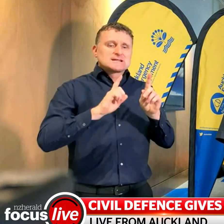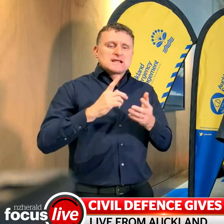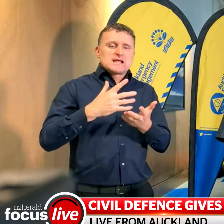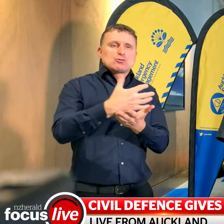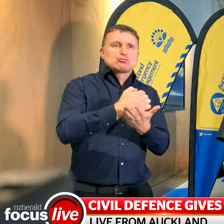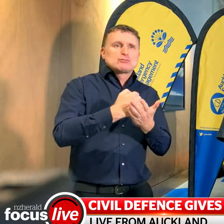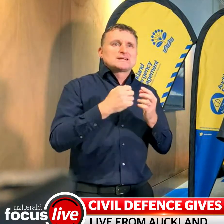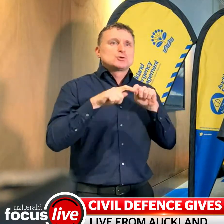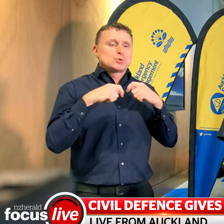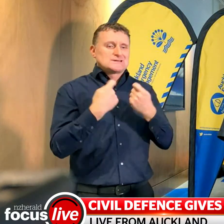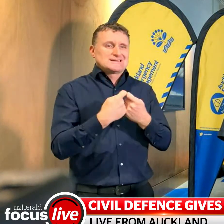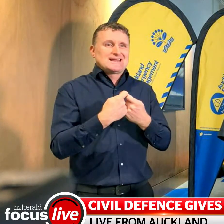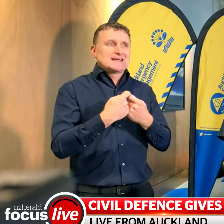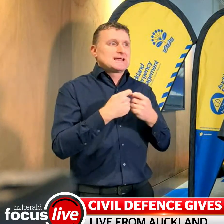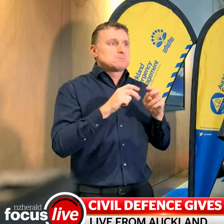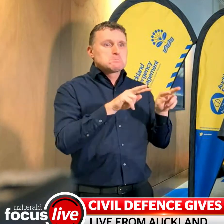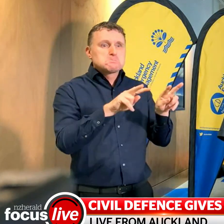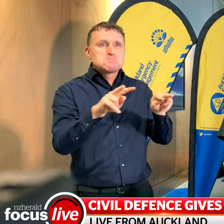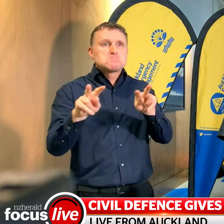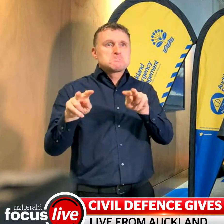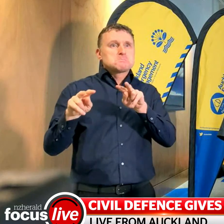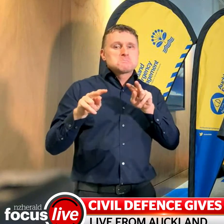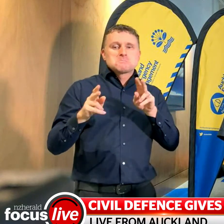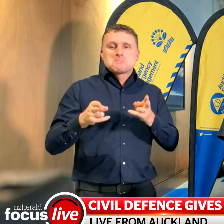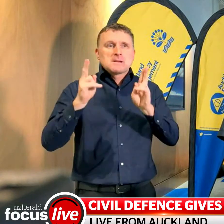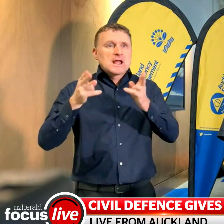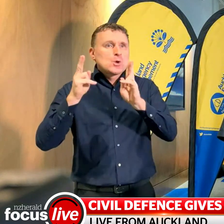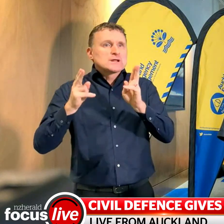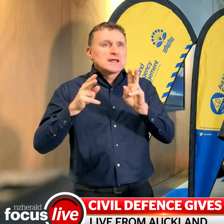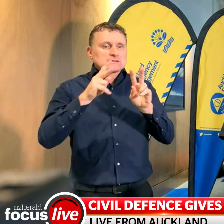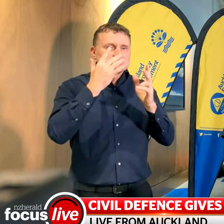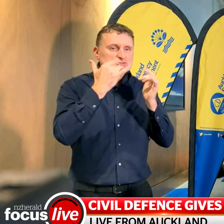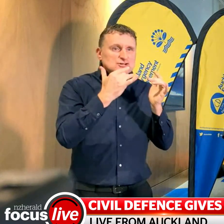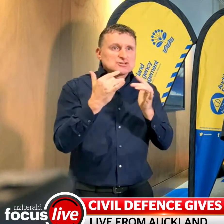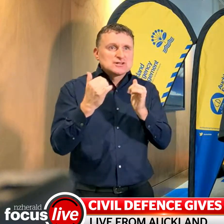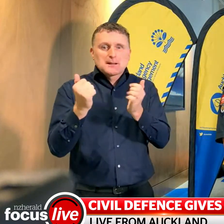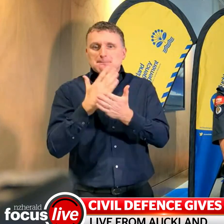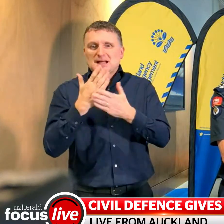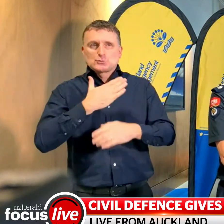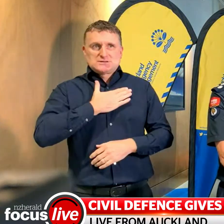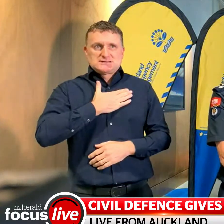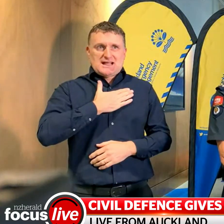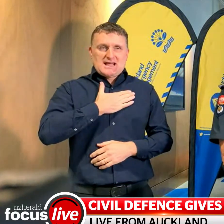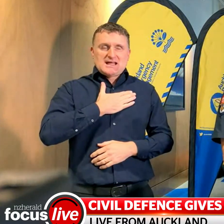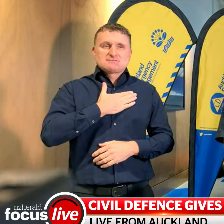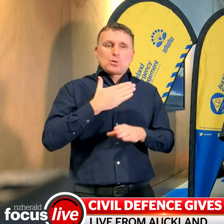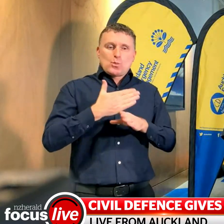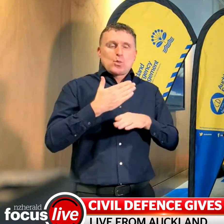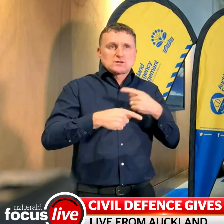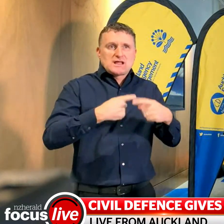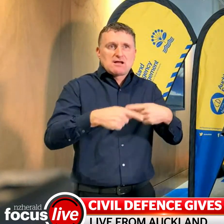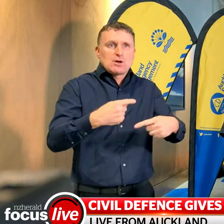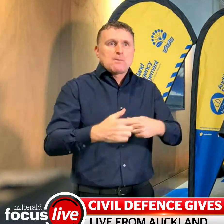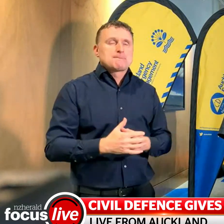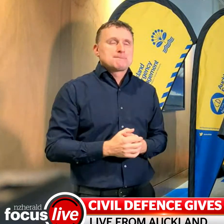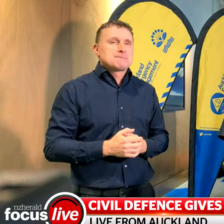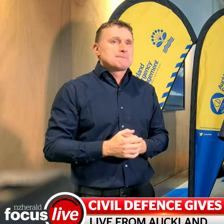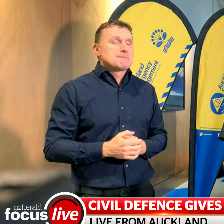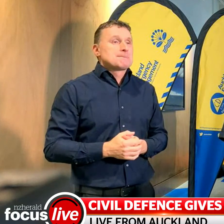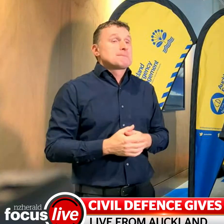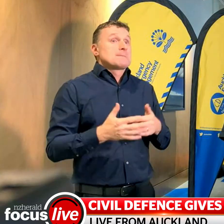and the Auckland Emergency Management team in building assessments. Our future focus now is on recovery